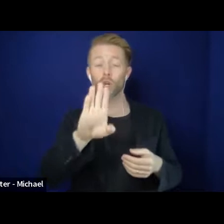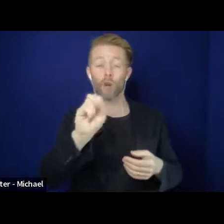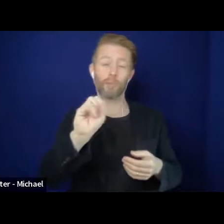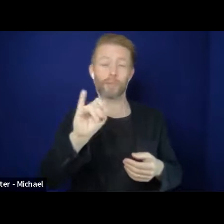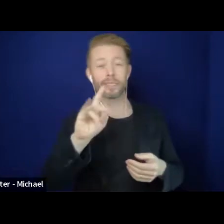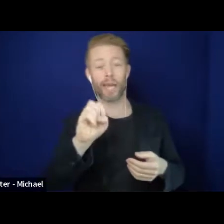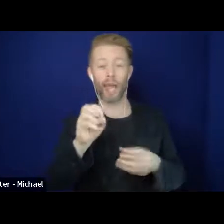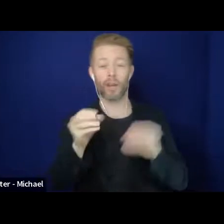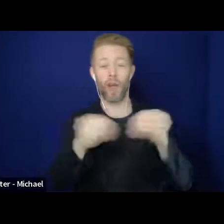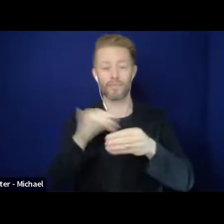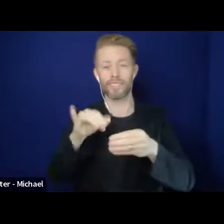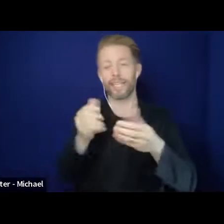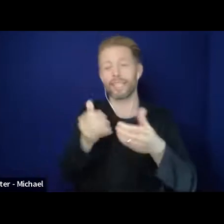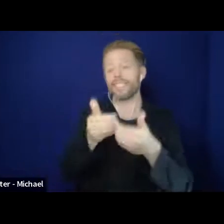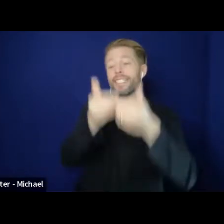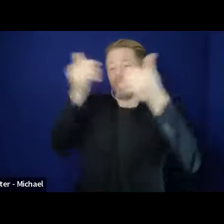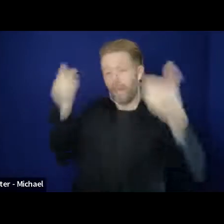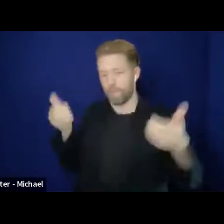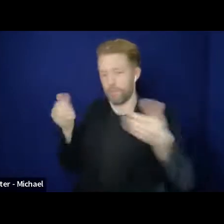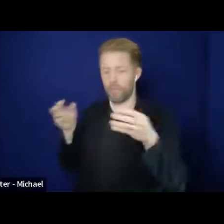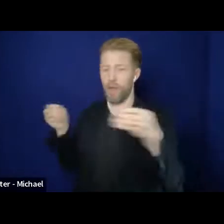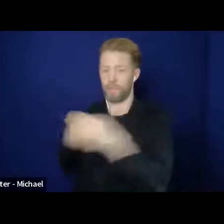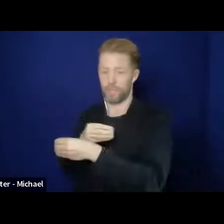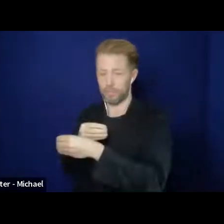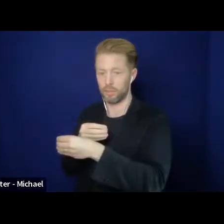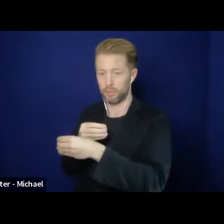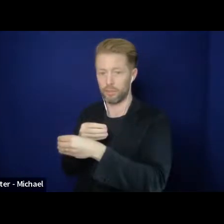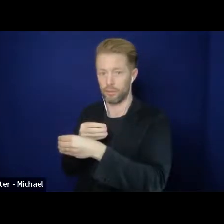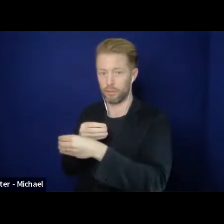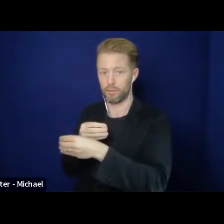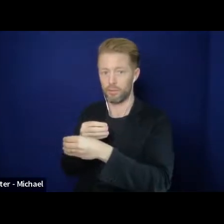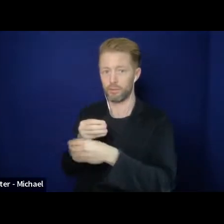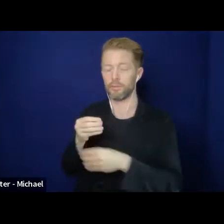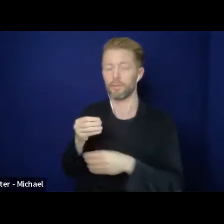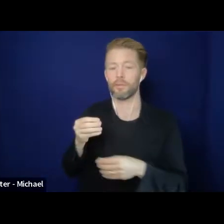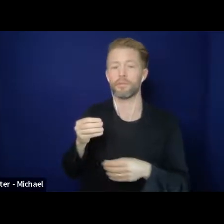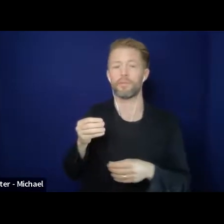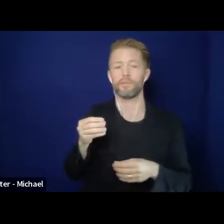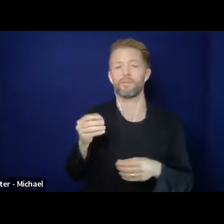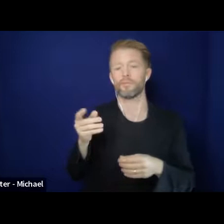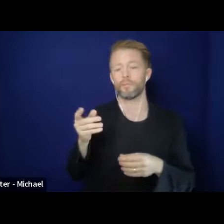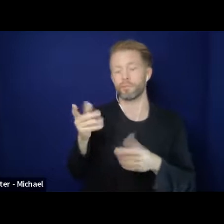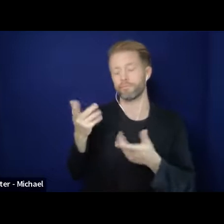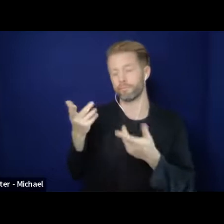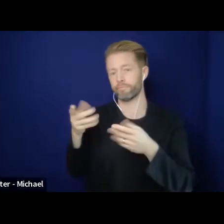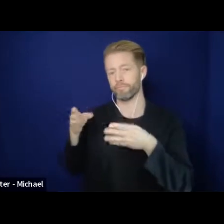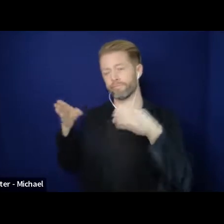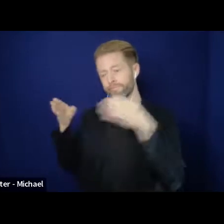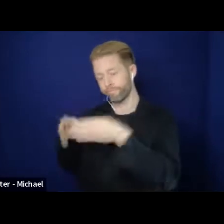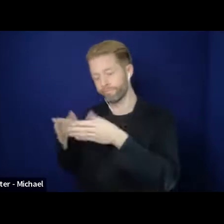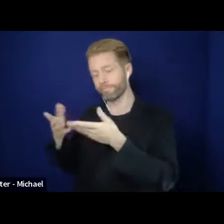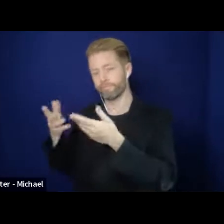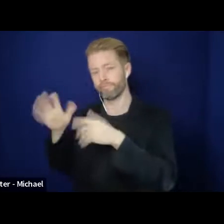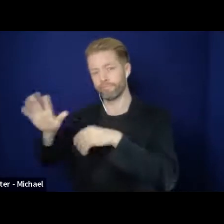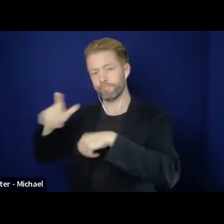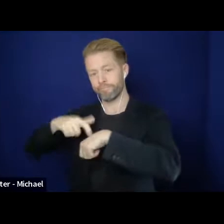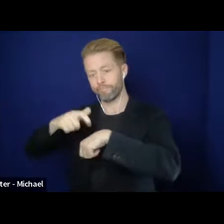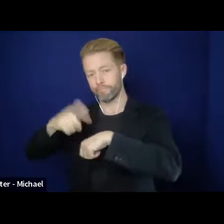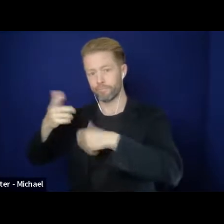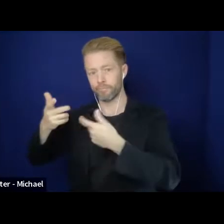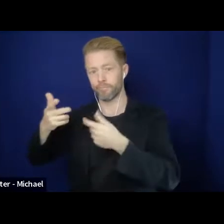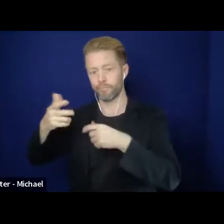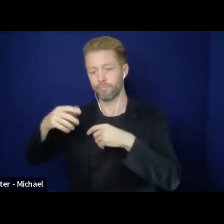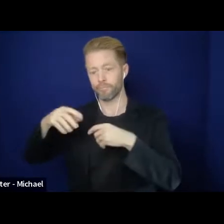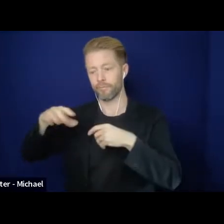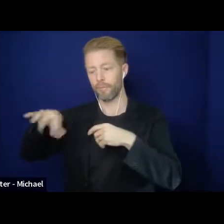specific space so that they can have more time and directed resources to make use of, just picking up